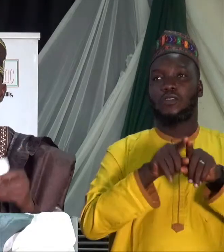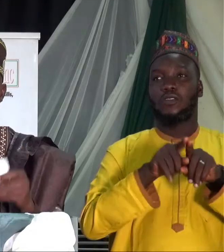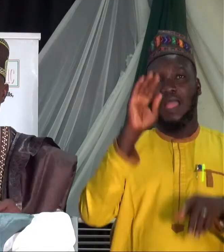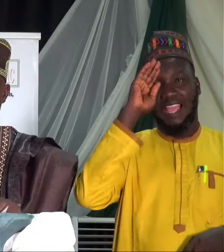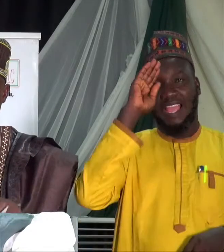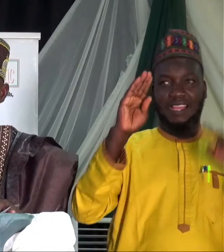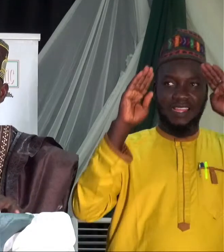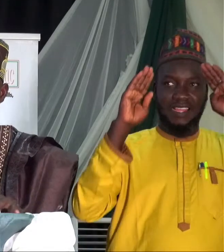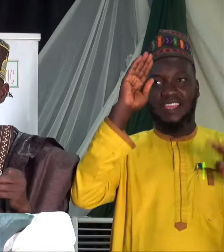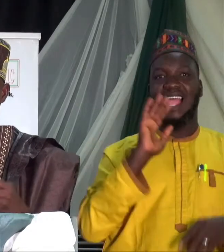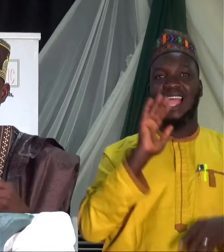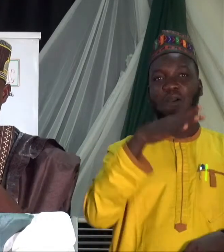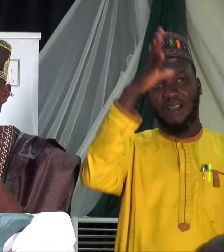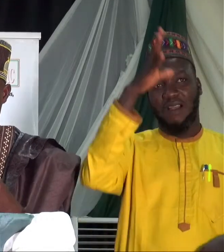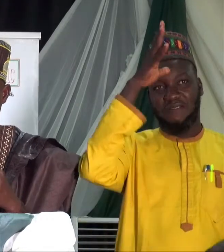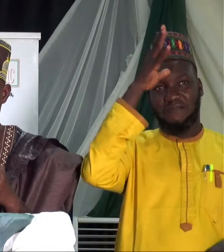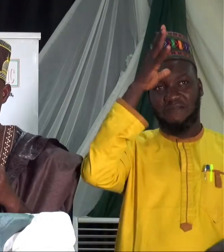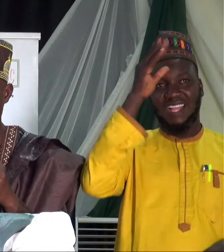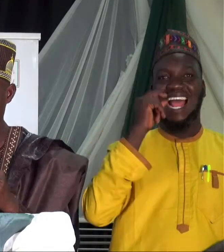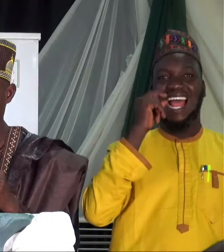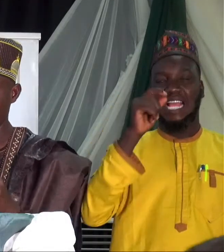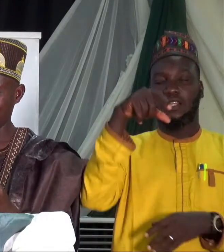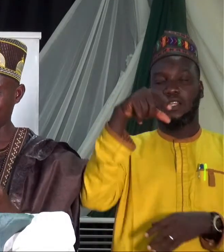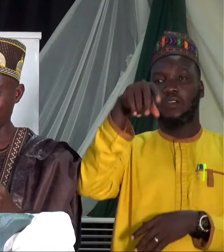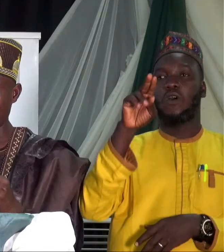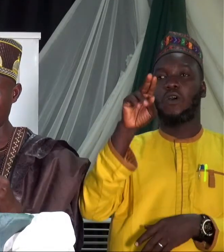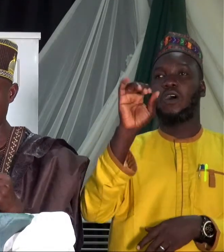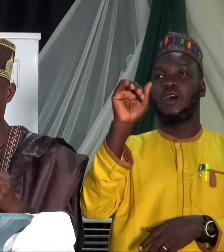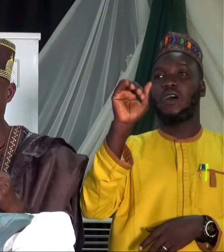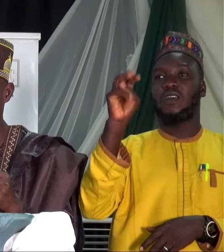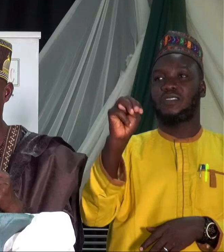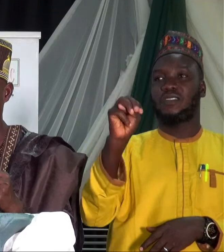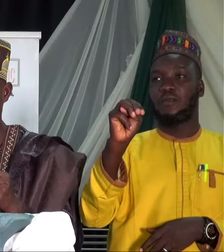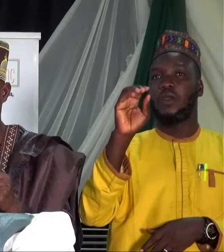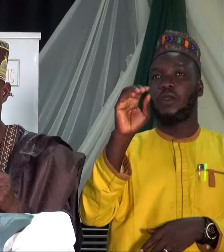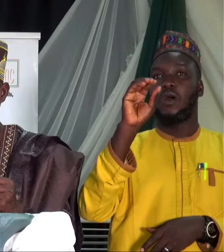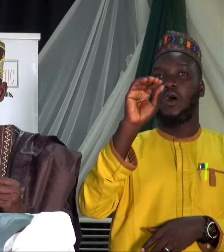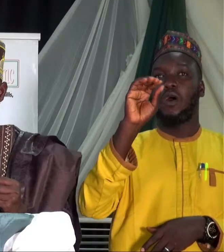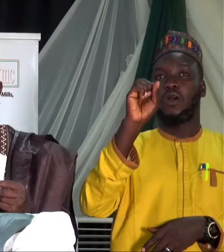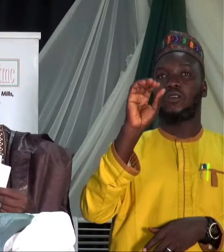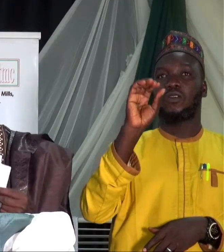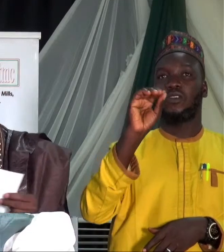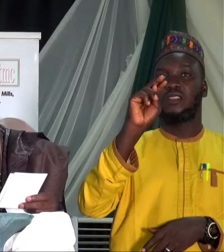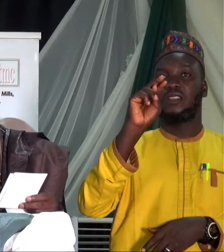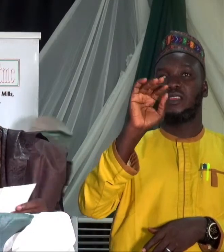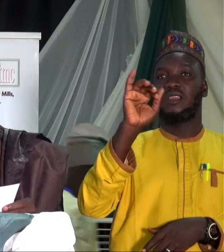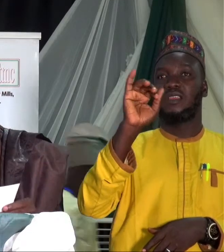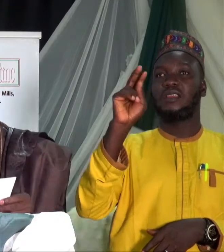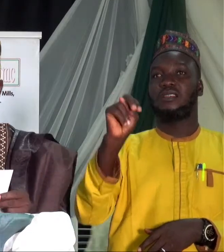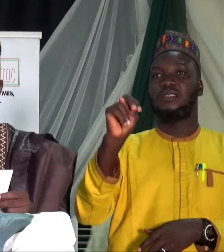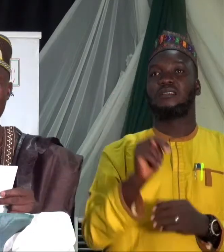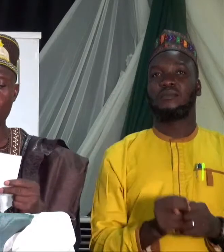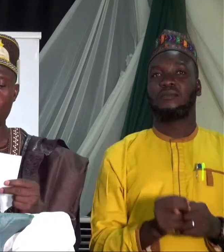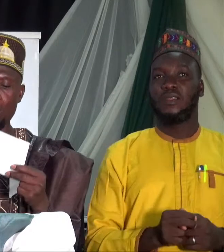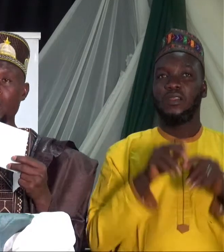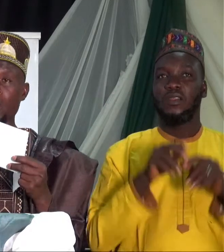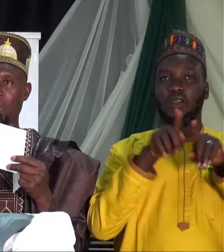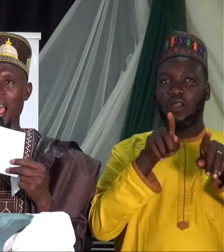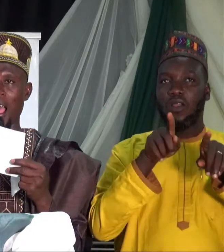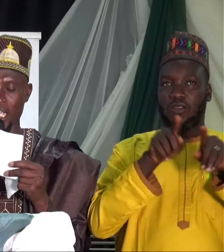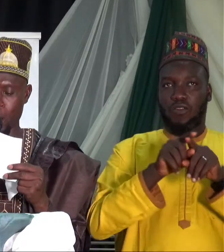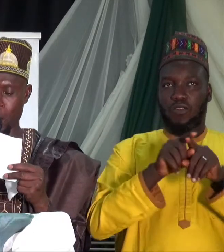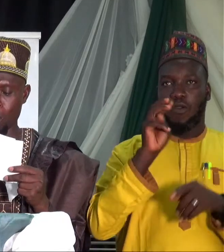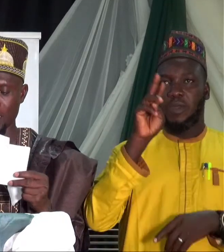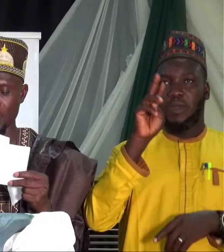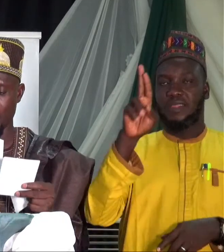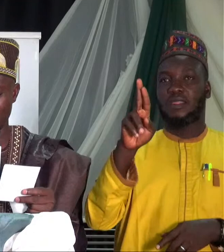Alhaj Qasim Oshoniyi. Oshoniyi oni burewa e sa ni ke gbe ta mimi. Mr. O Mustafa e se